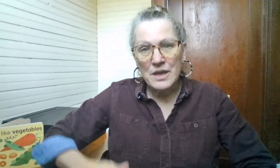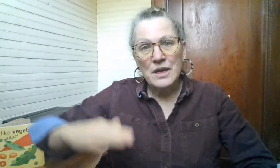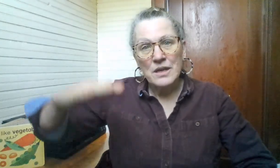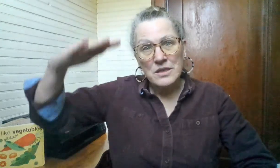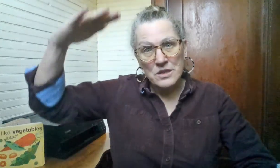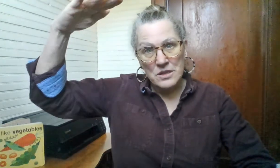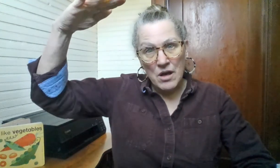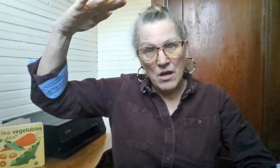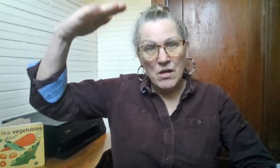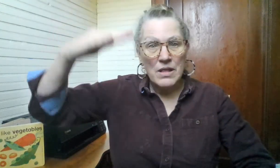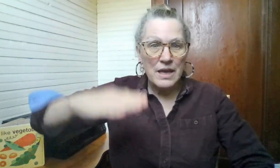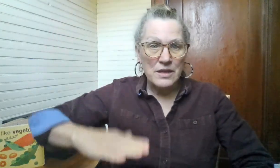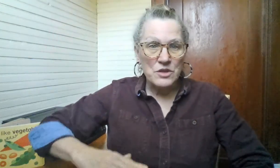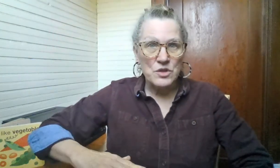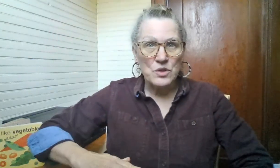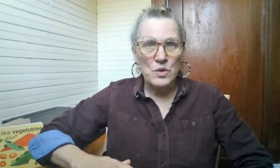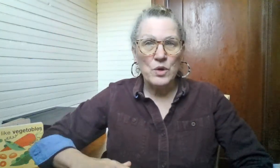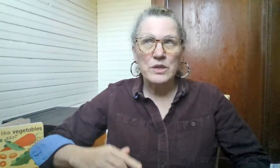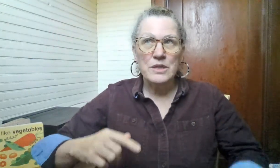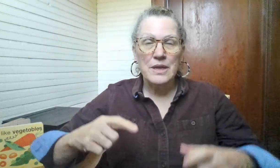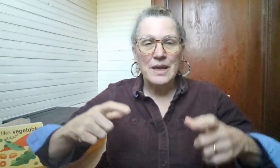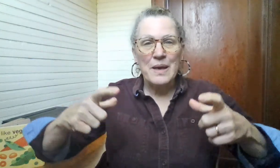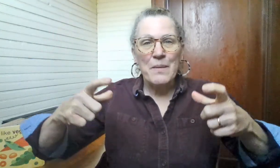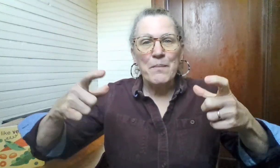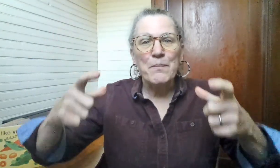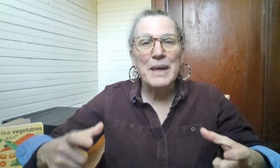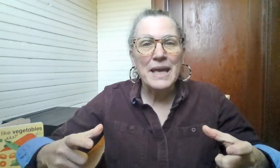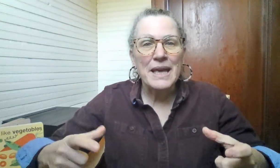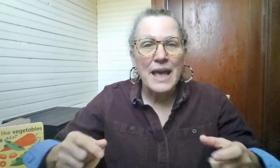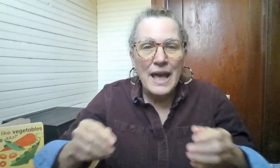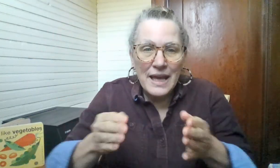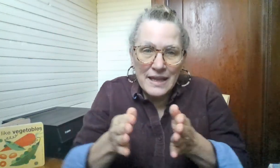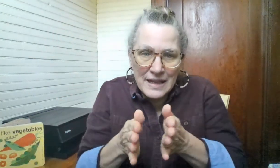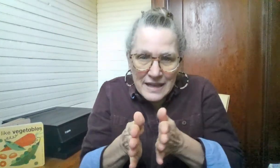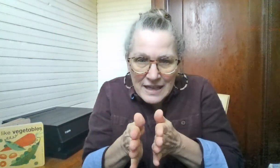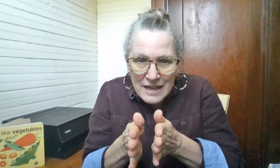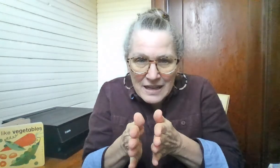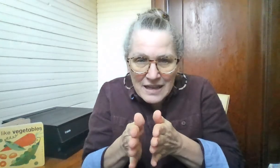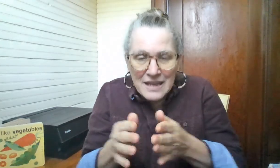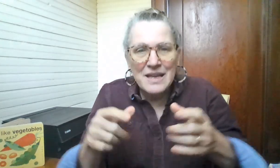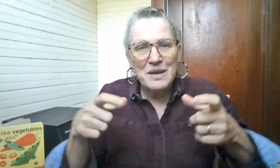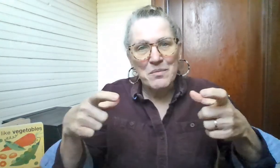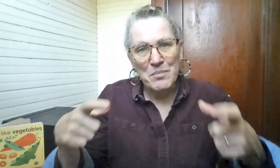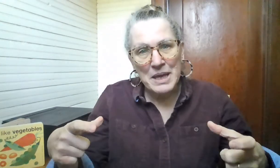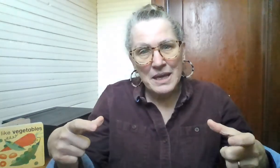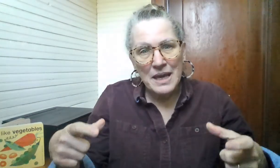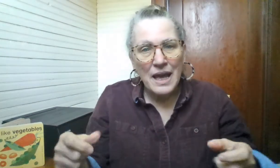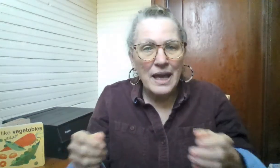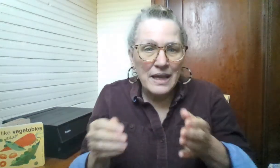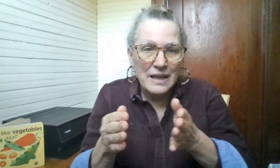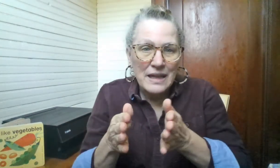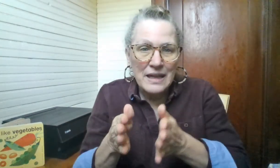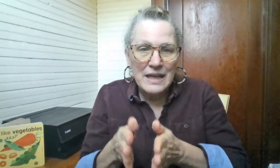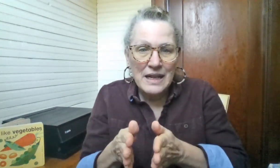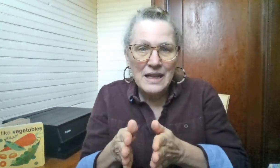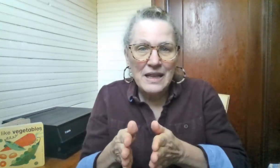tall and short, big and little, big and little.